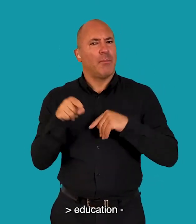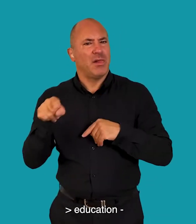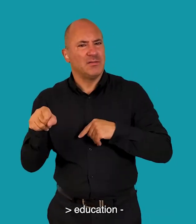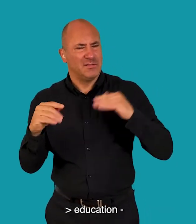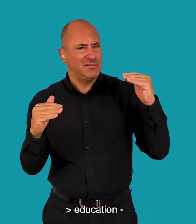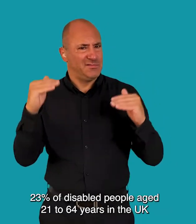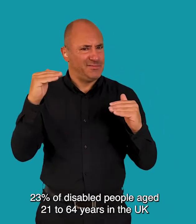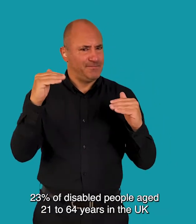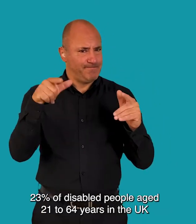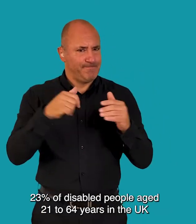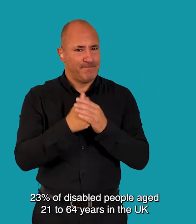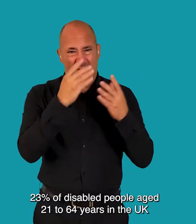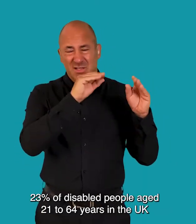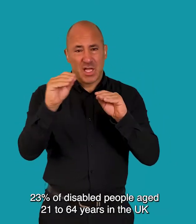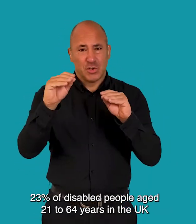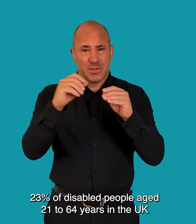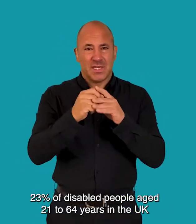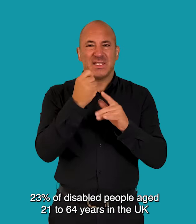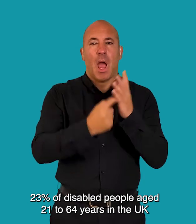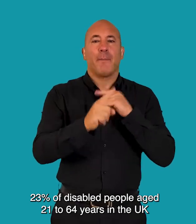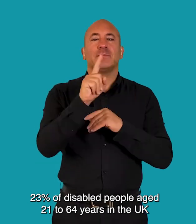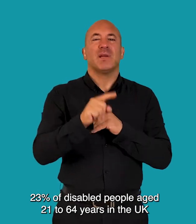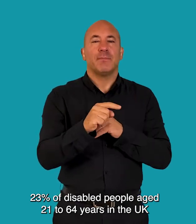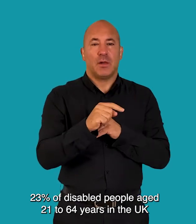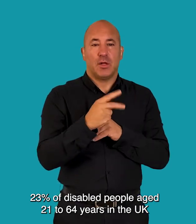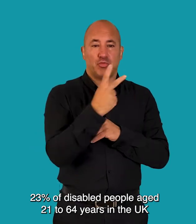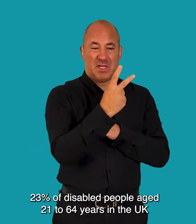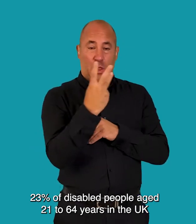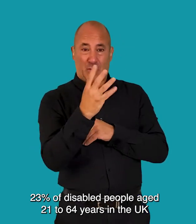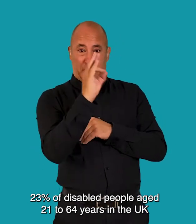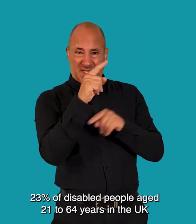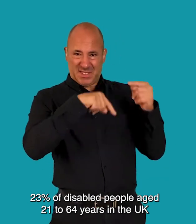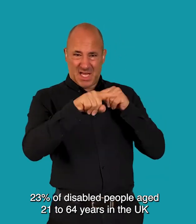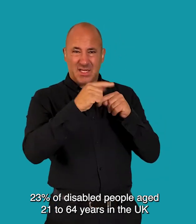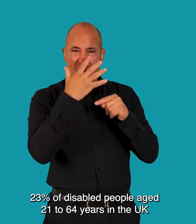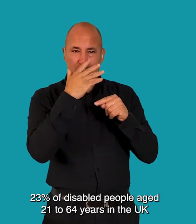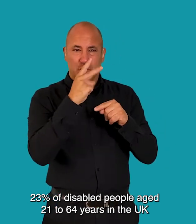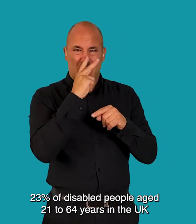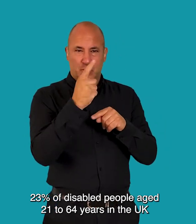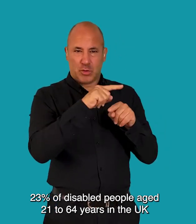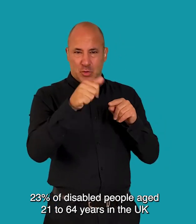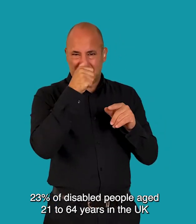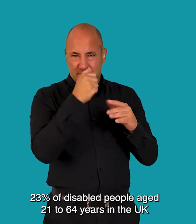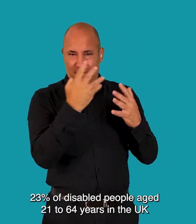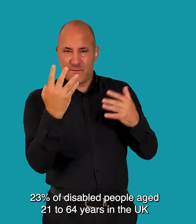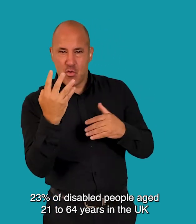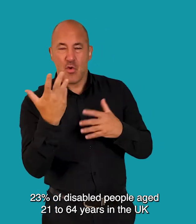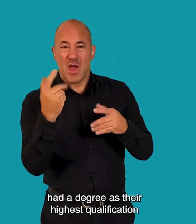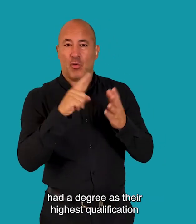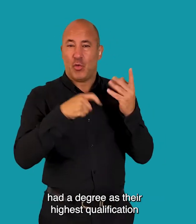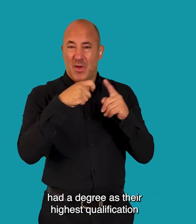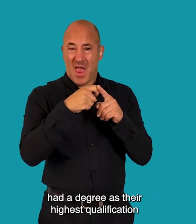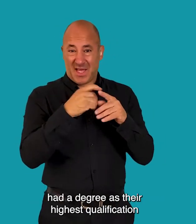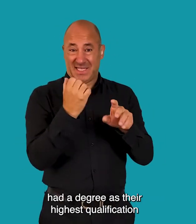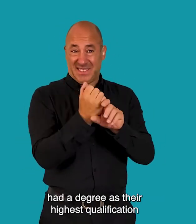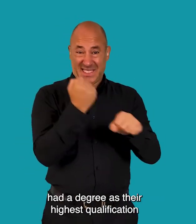Education. 23% of disabled people aged 21 to 64 years in the UK had a degree as their